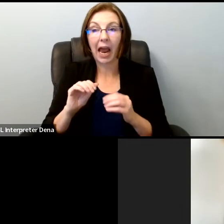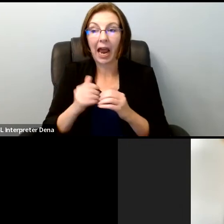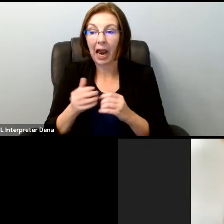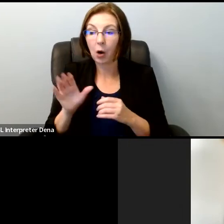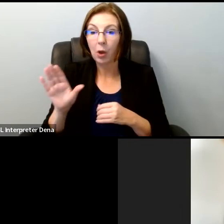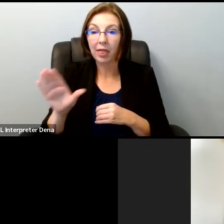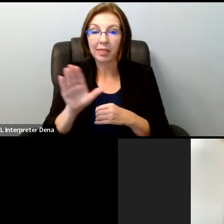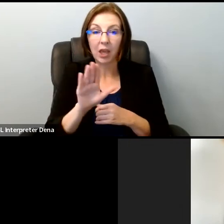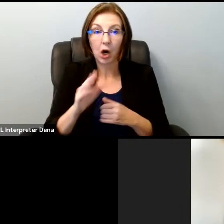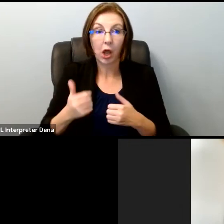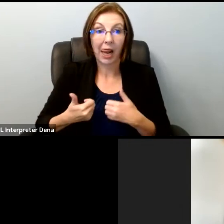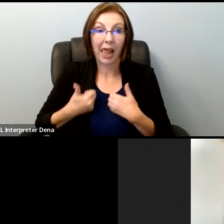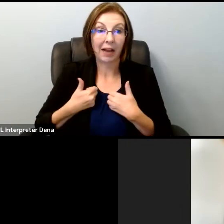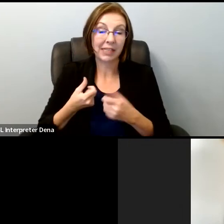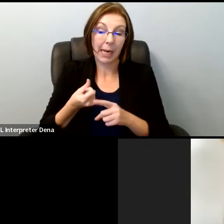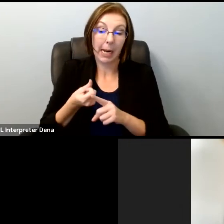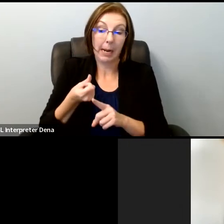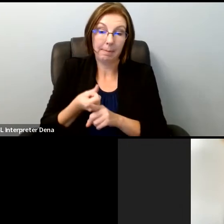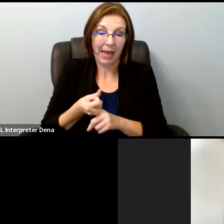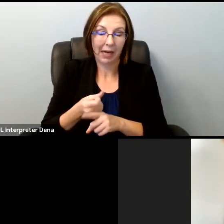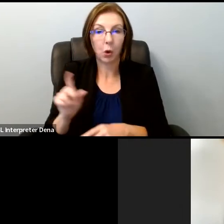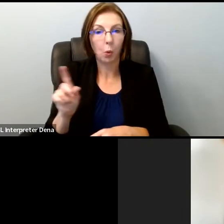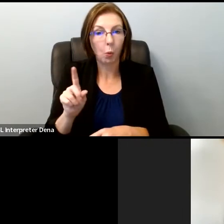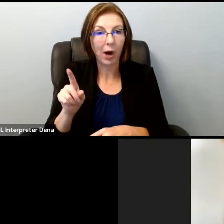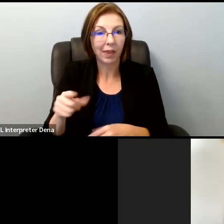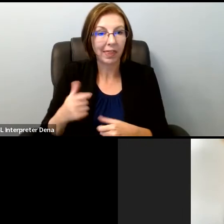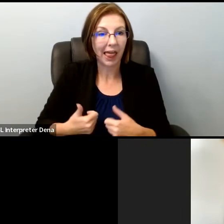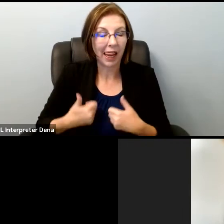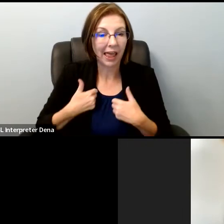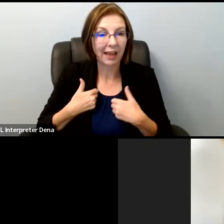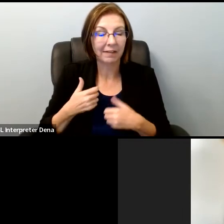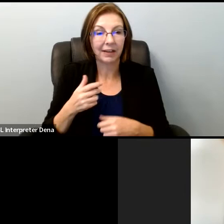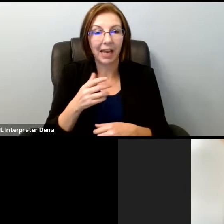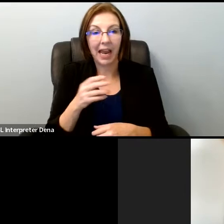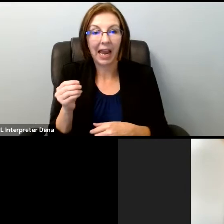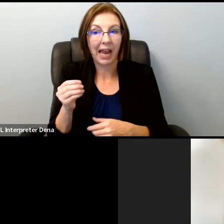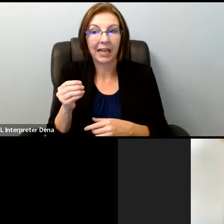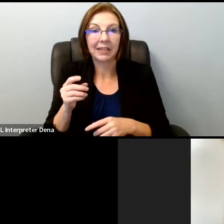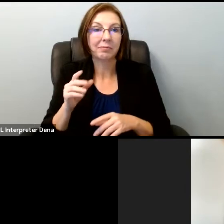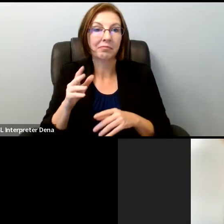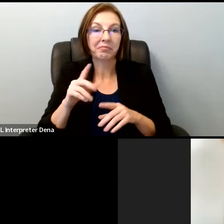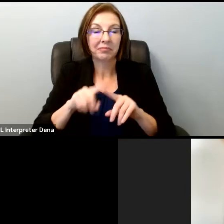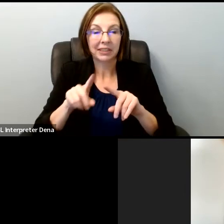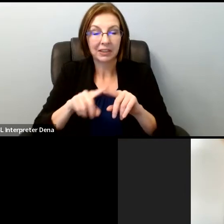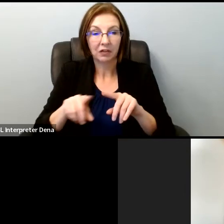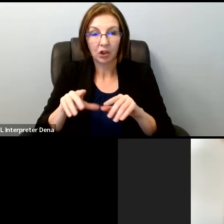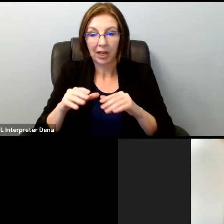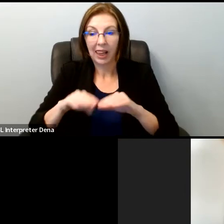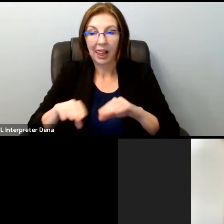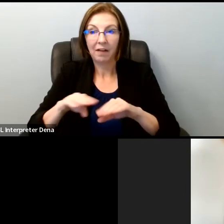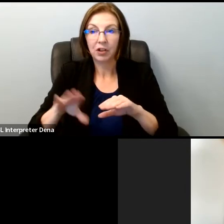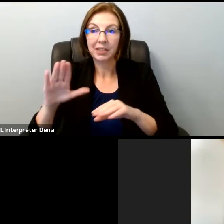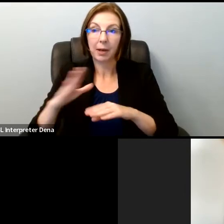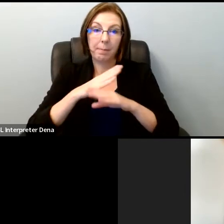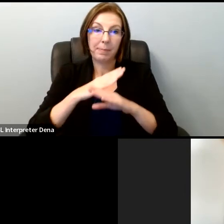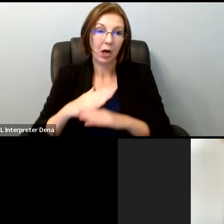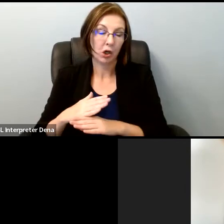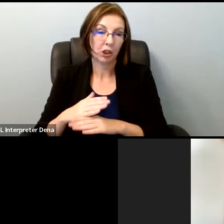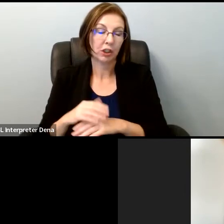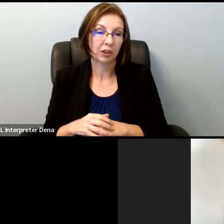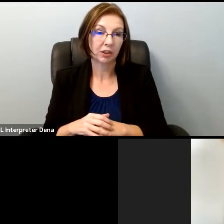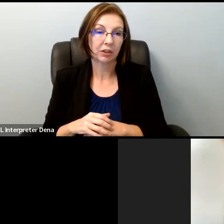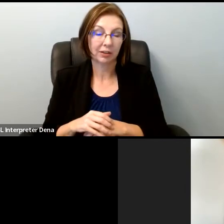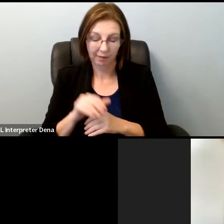lives are impacted by where they live and the levels of barriers that they face. And